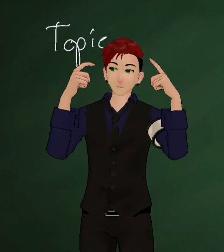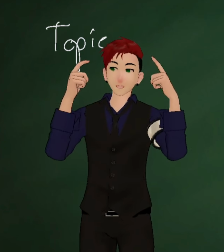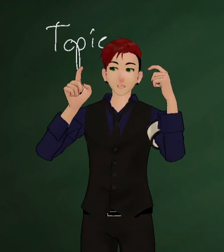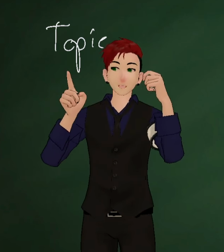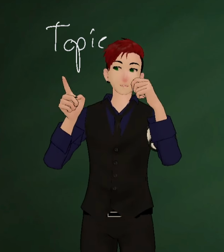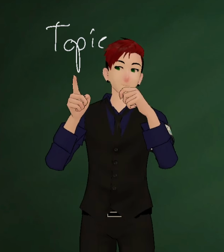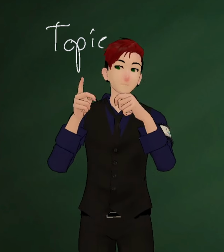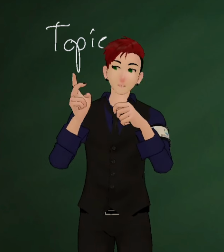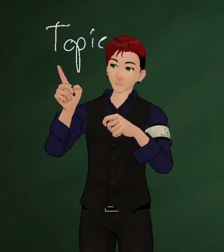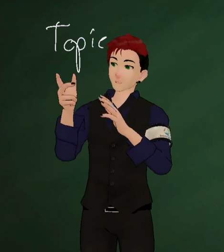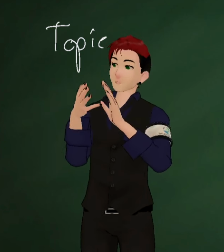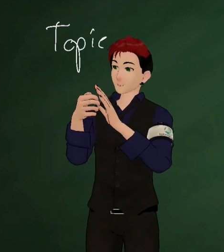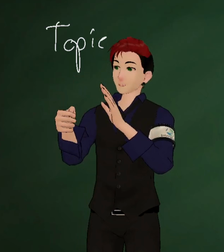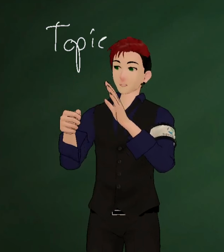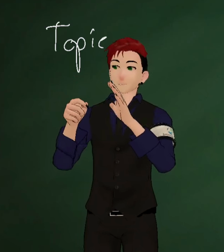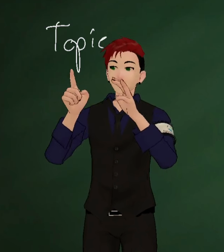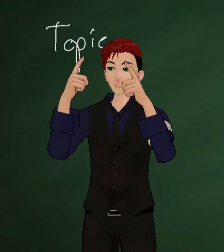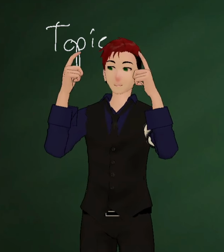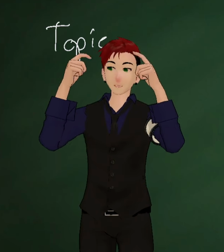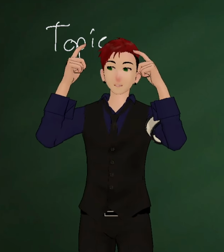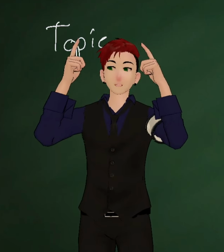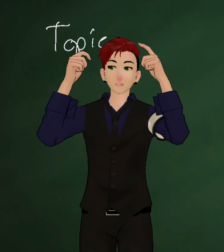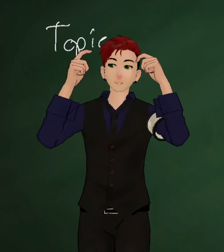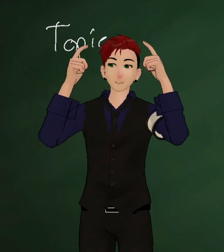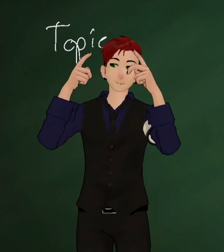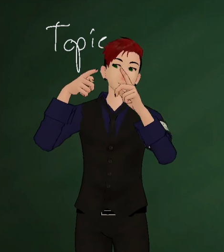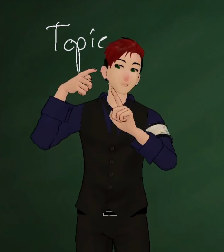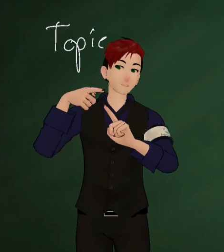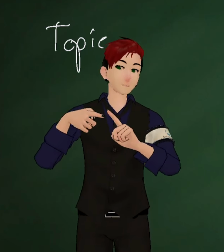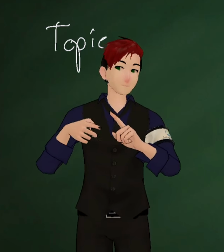about like, oh, you're a good student, it's because your eyebrow game is on point.